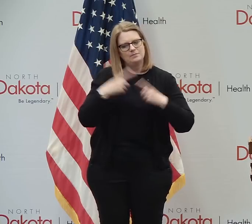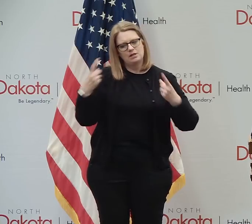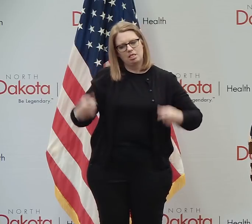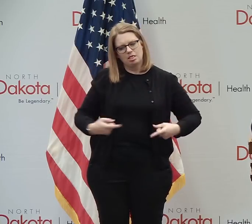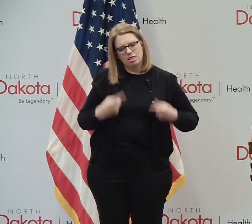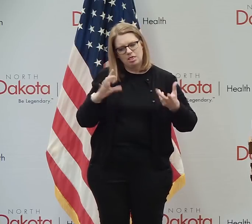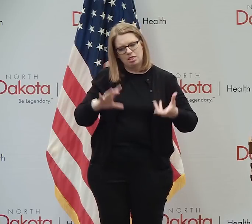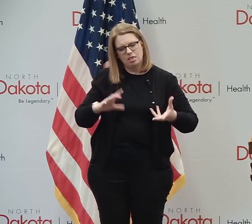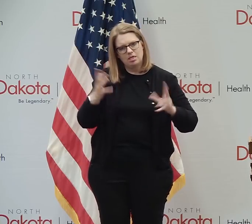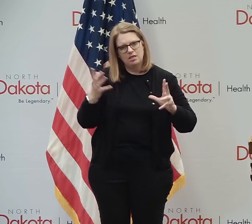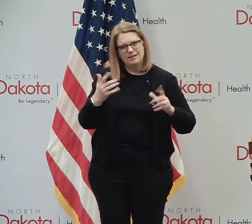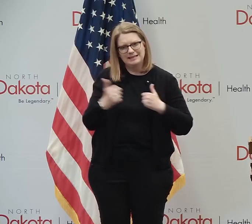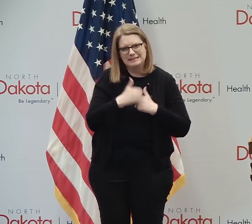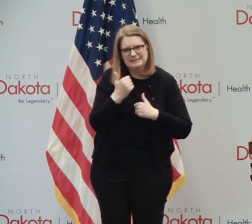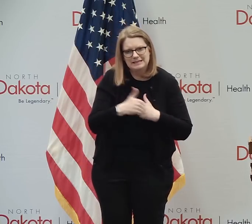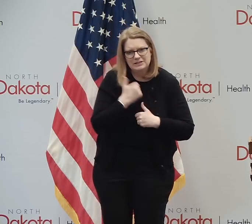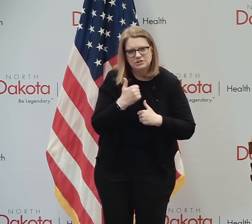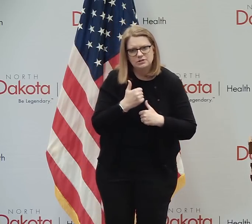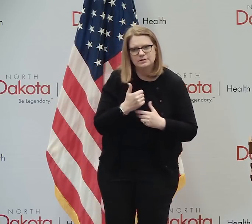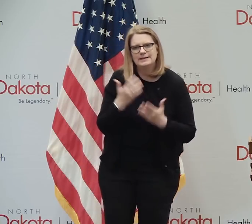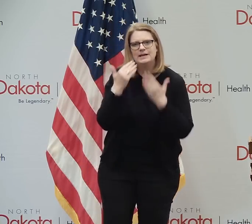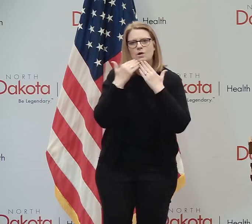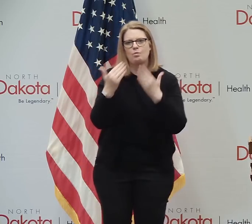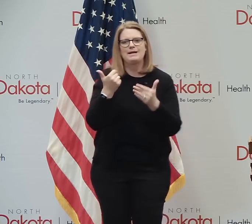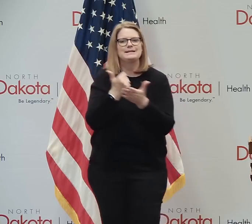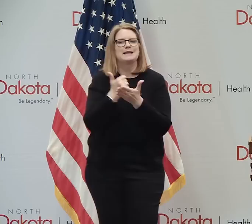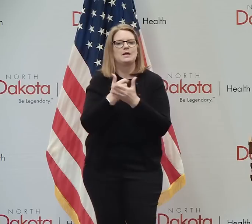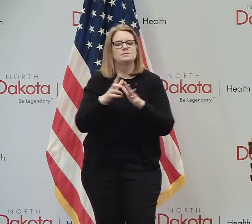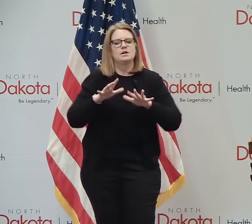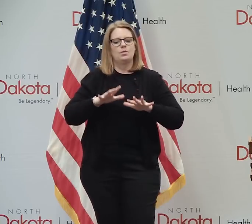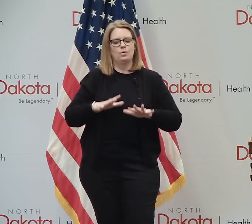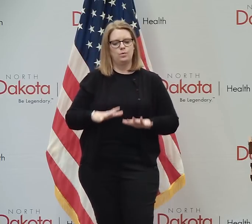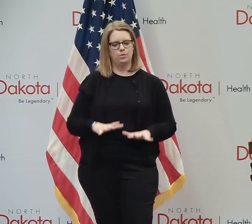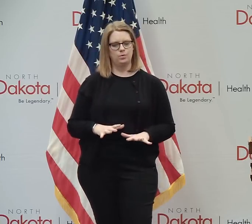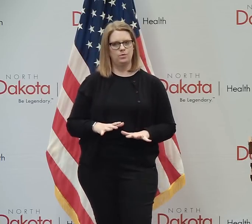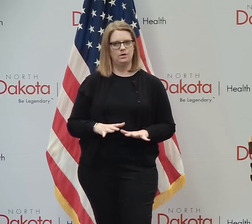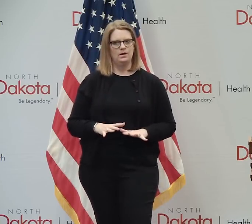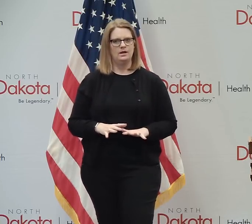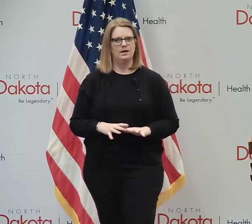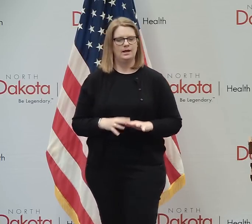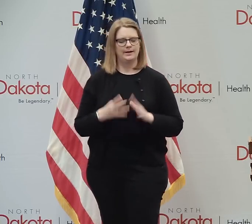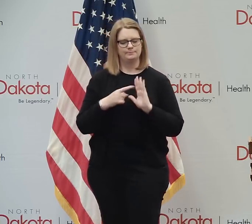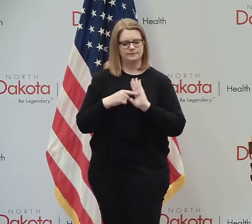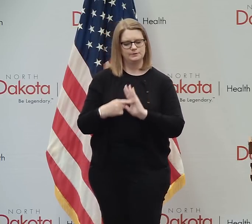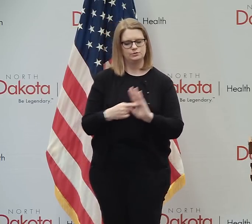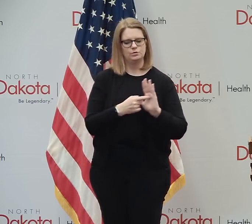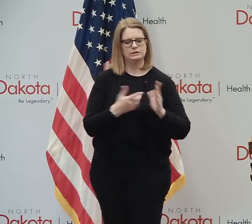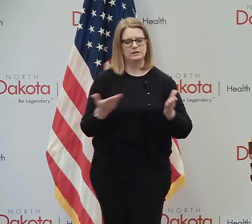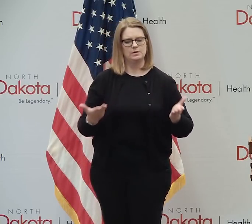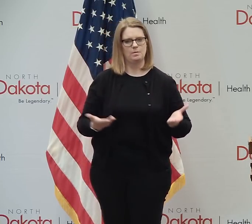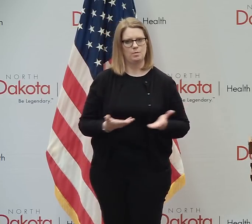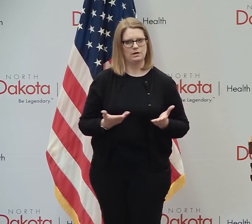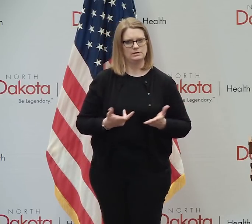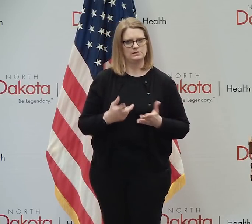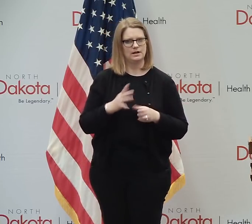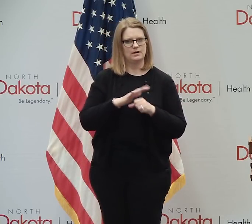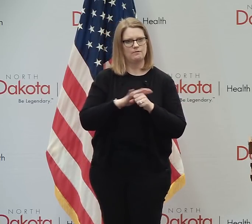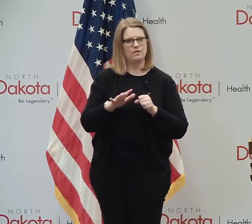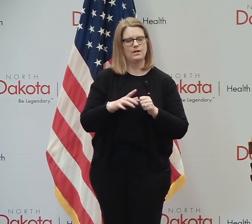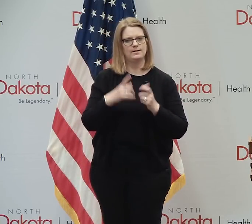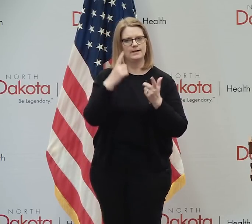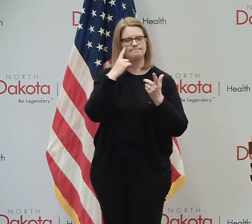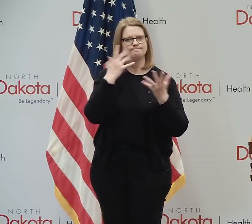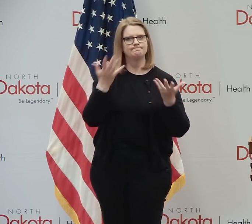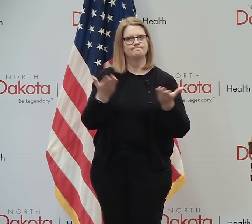danger, gratitude helps to steady and ground us. It brings us into presence, and our full presence is perhaps the